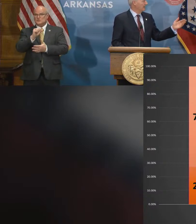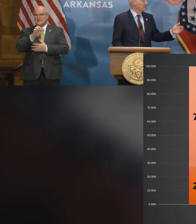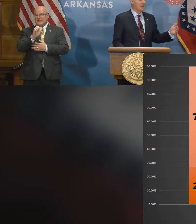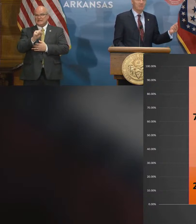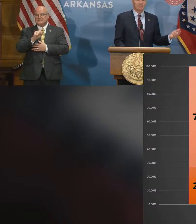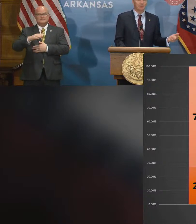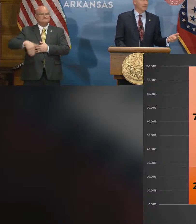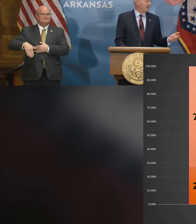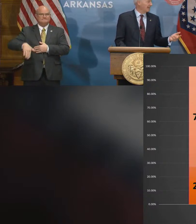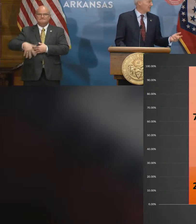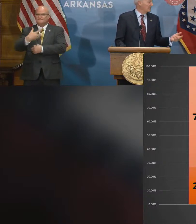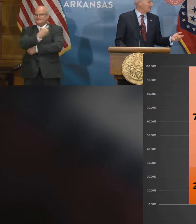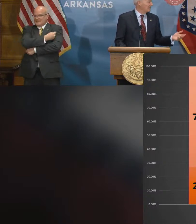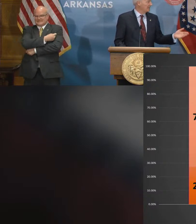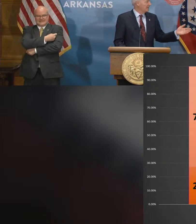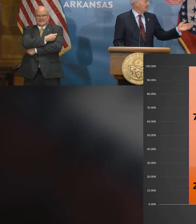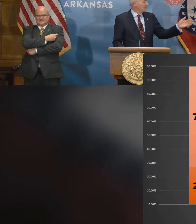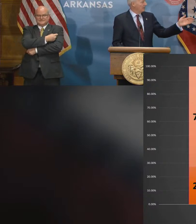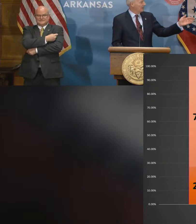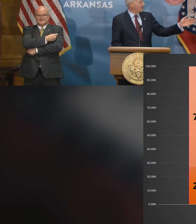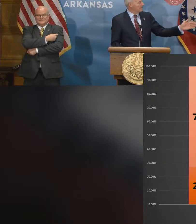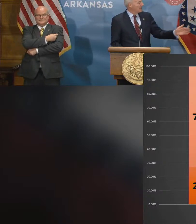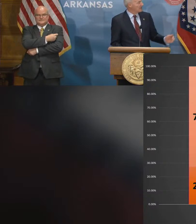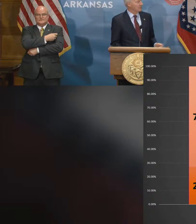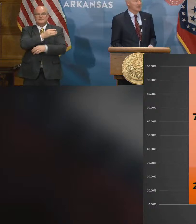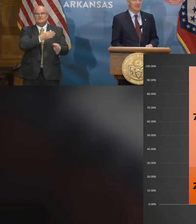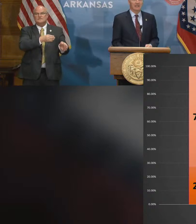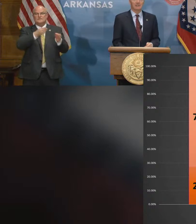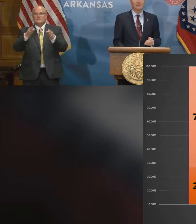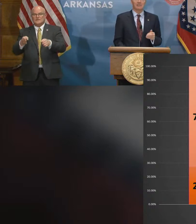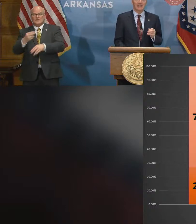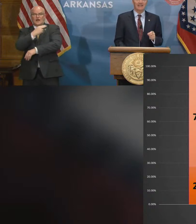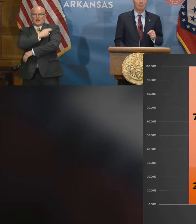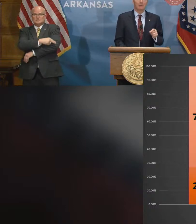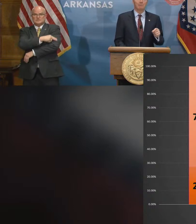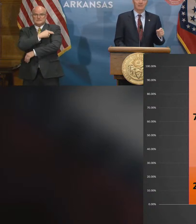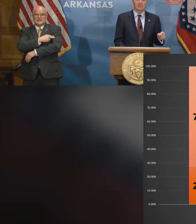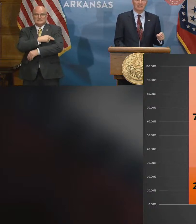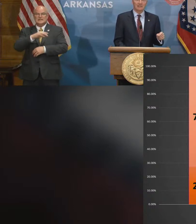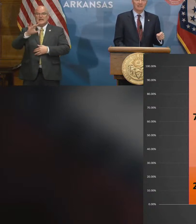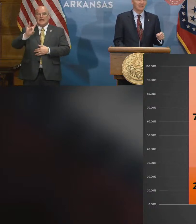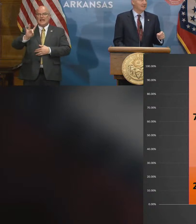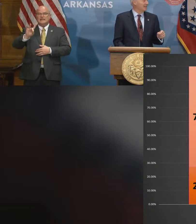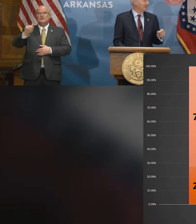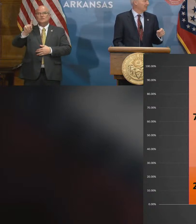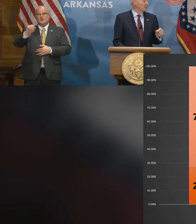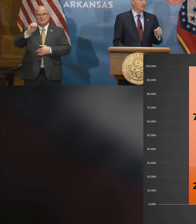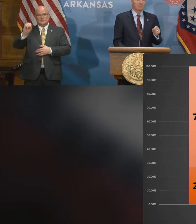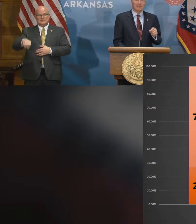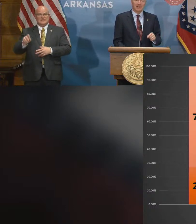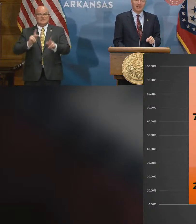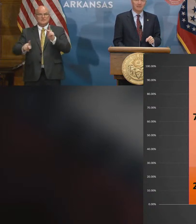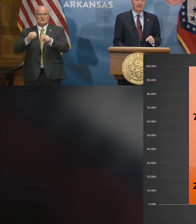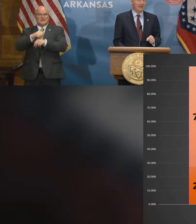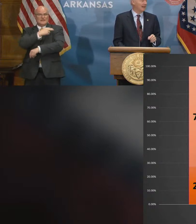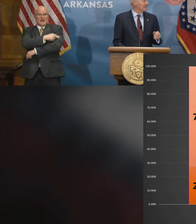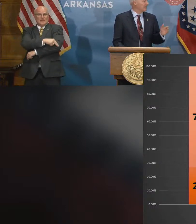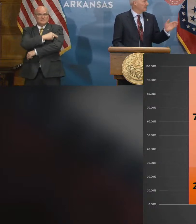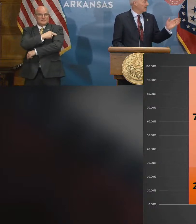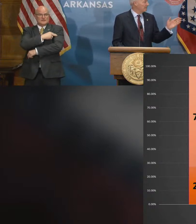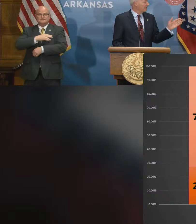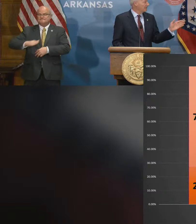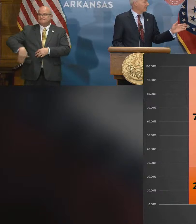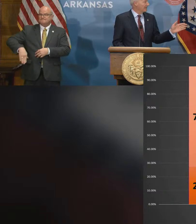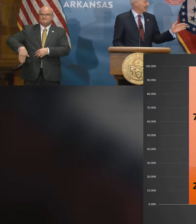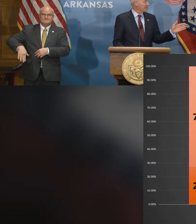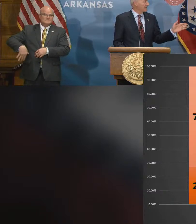cases have not been fully vaccinated. When it comes to hospitalizations, 81% of those that are being hospitalized